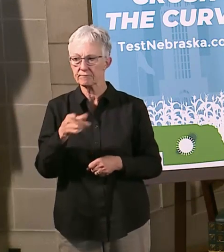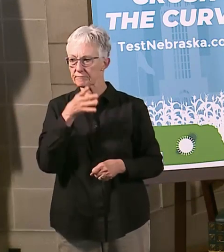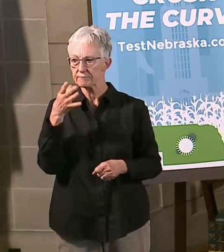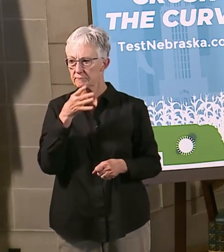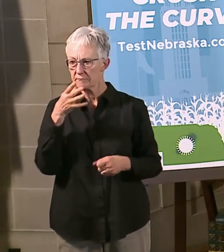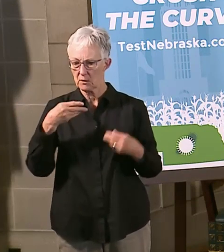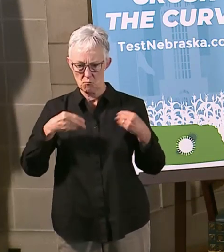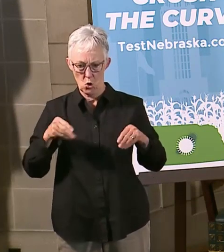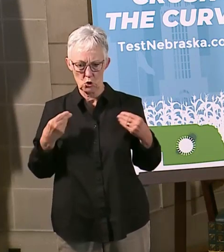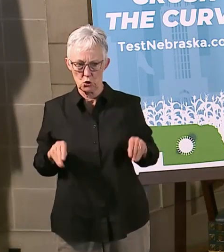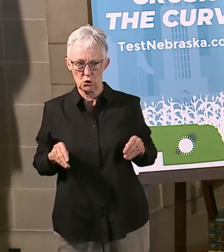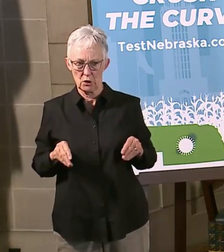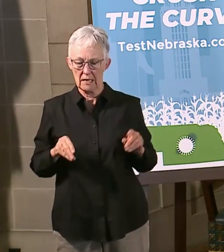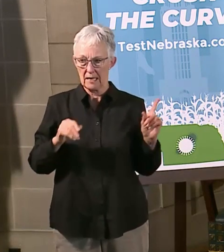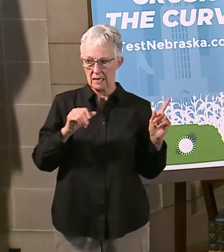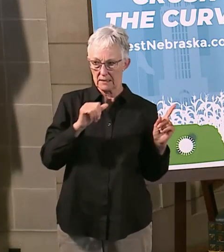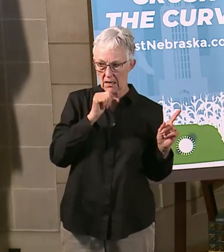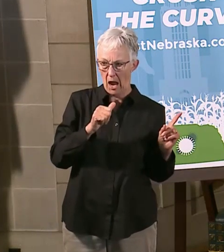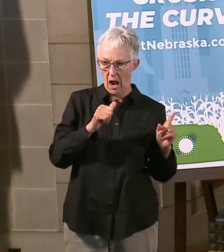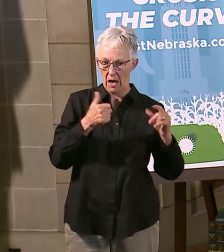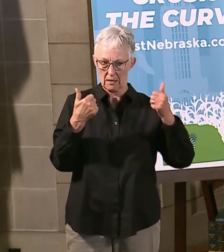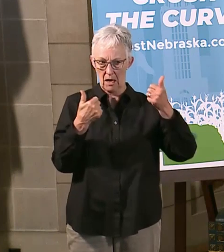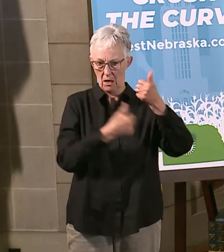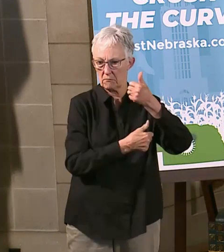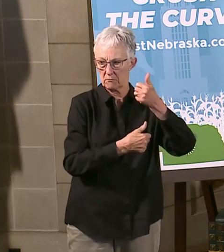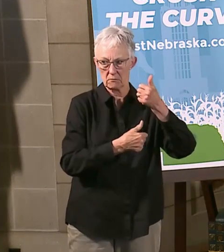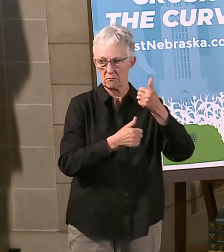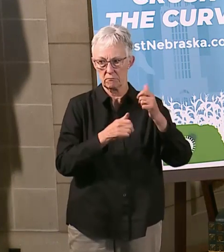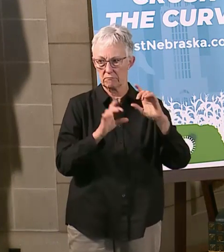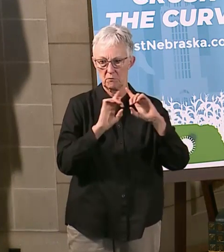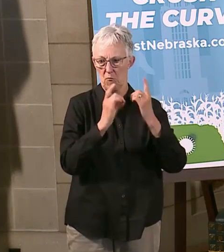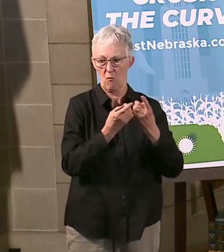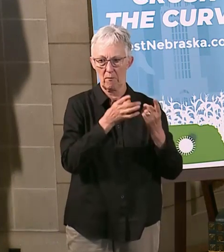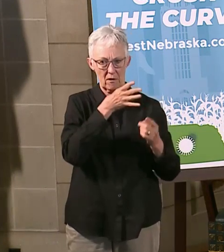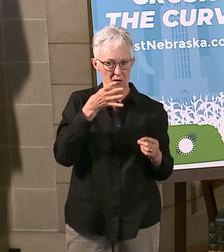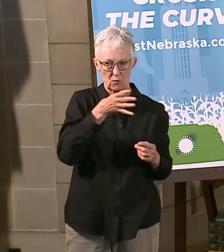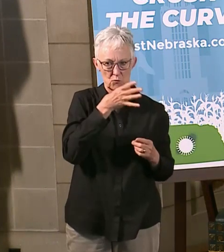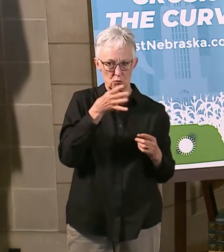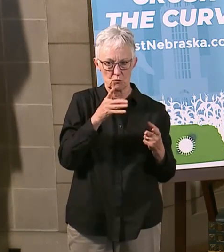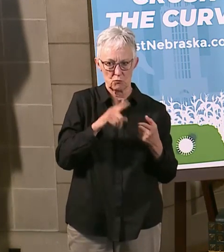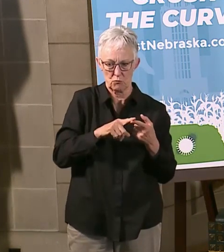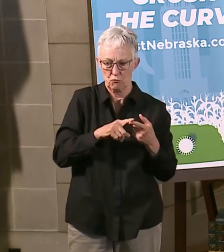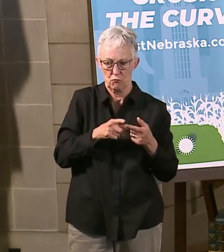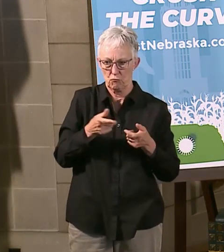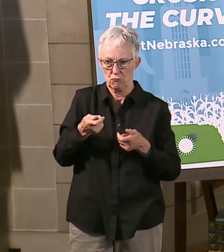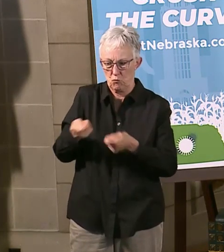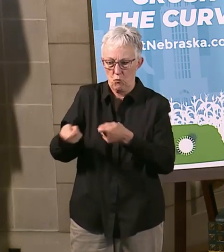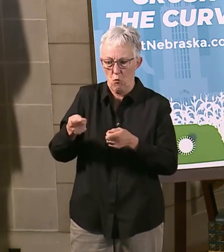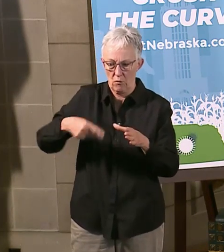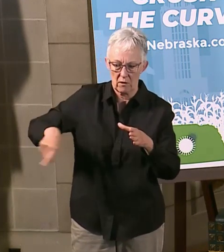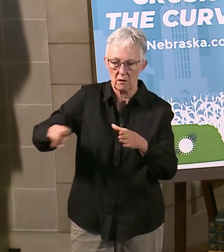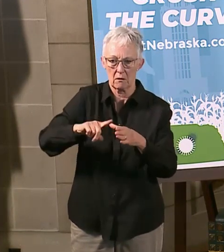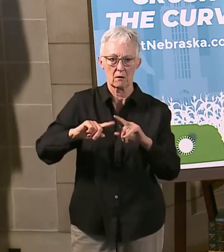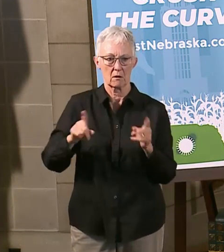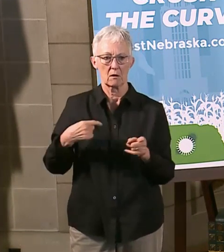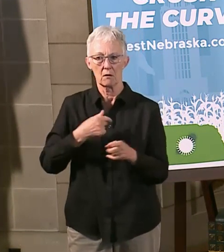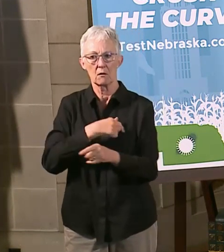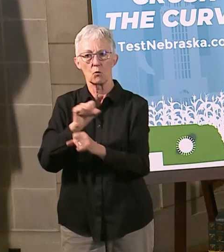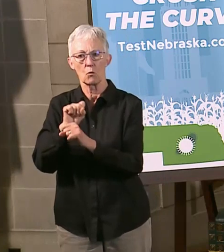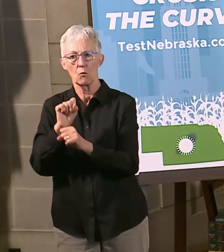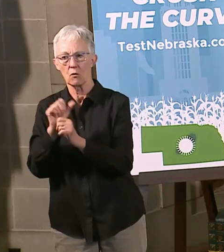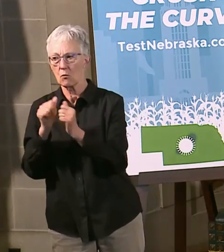something that the Department of Agriculture operates, but we do work with the local entities, whether the cities or whoever organizes